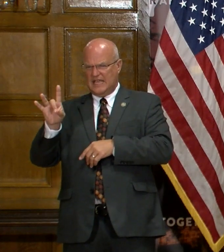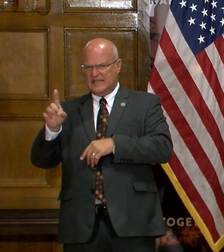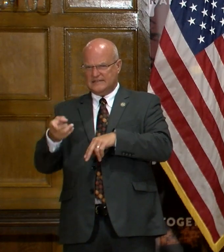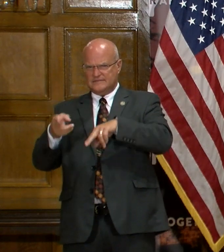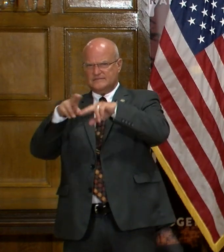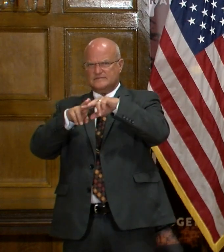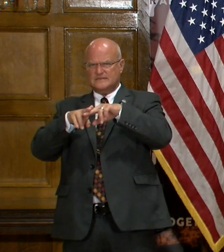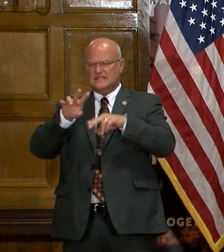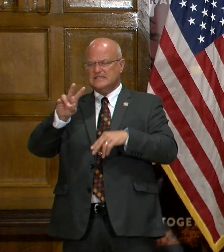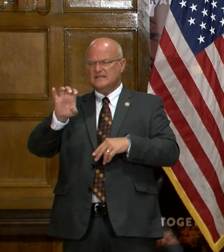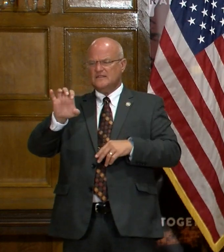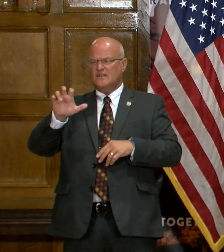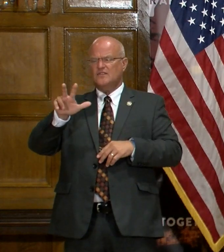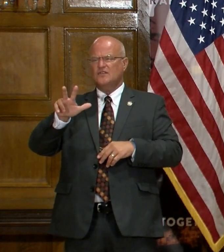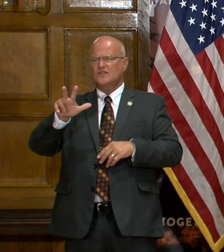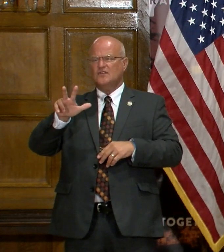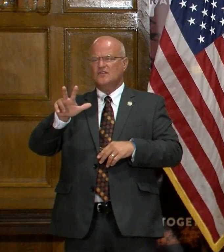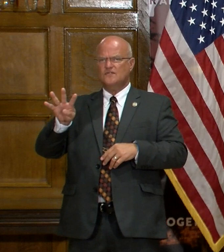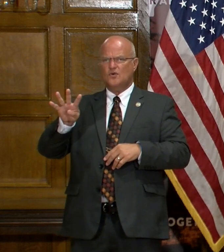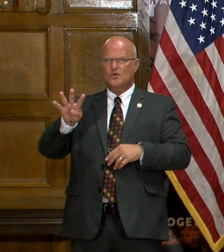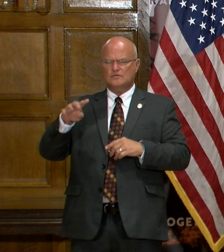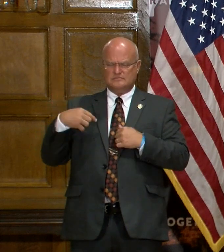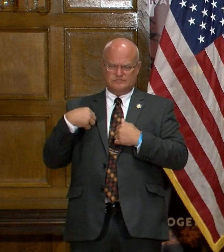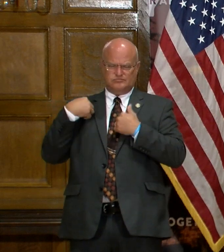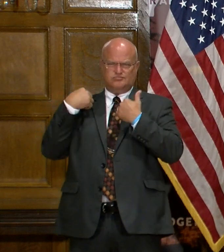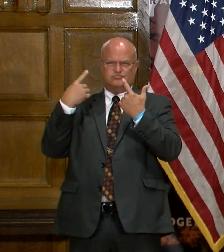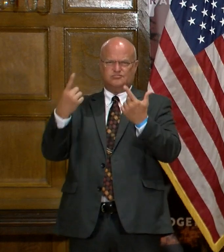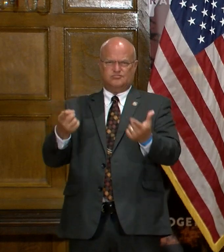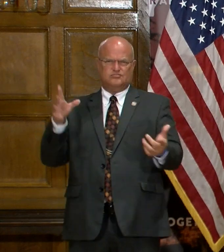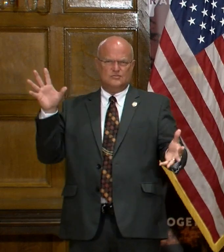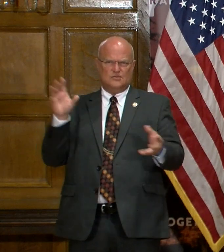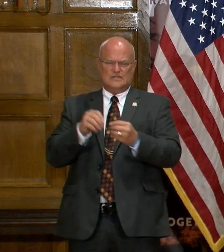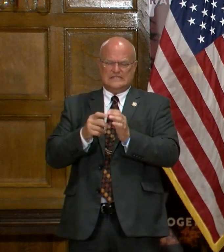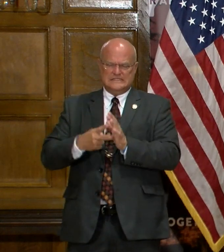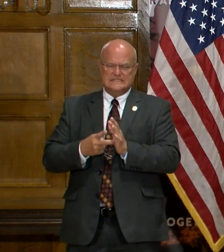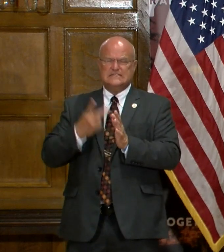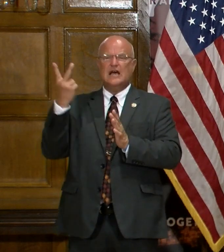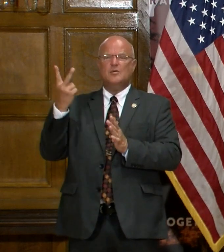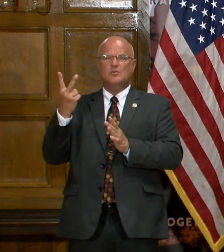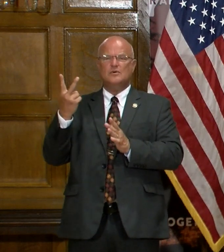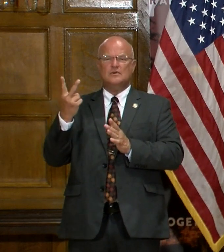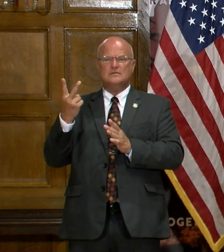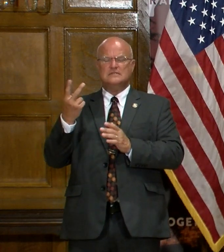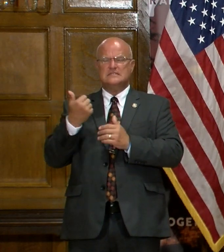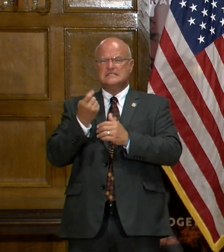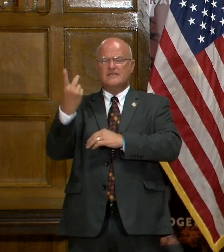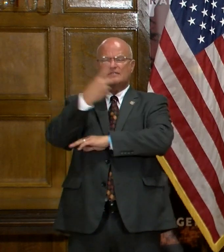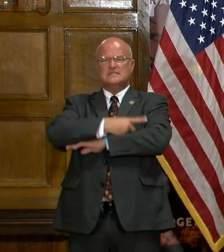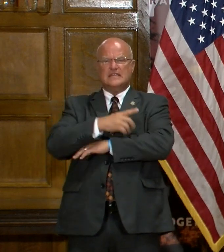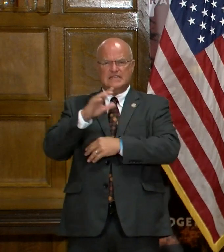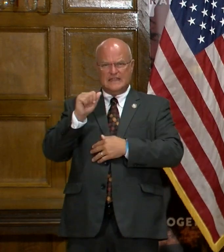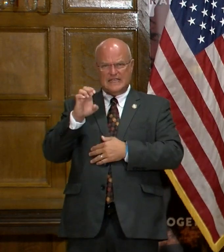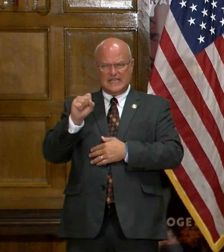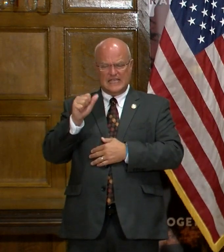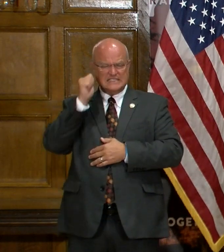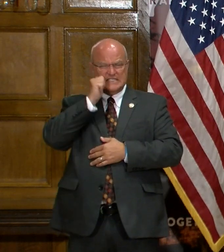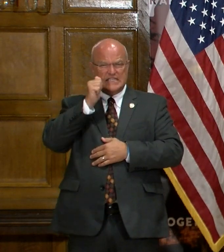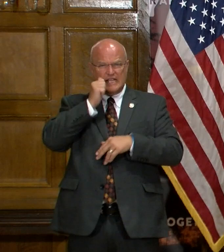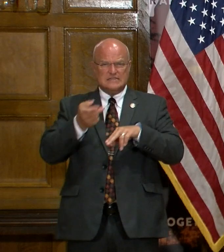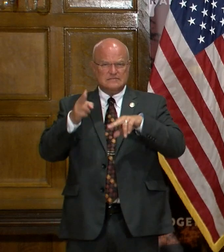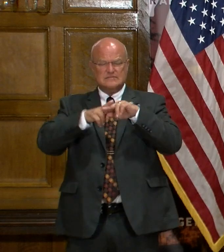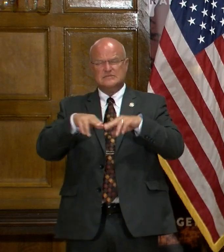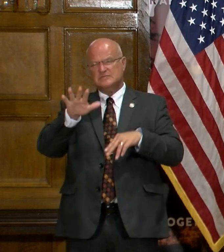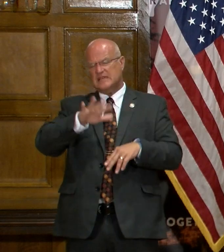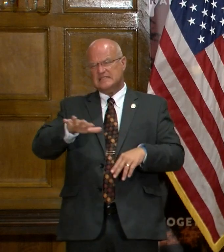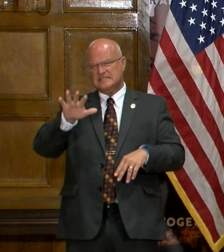of 734 cases. So in the months since, total cases have doubled. We've seen numerous days where those daily increases have been